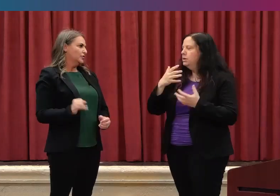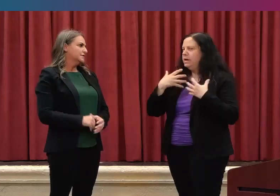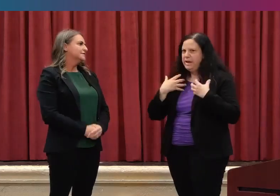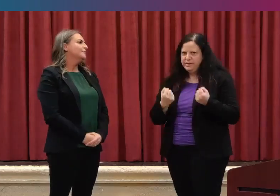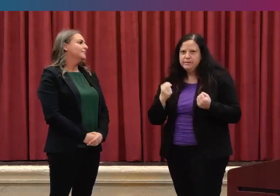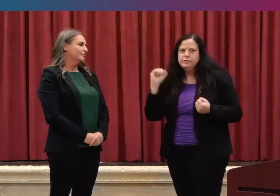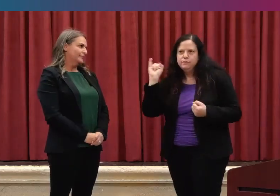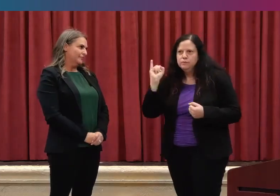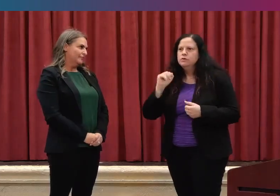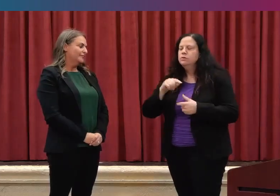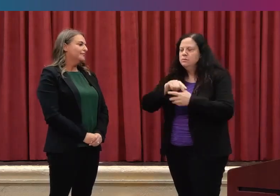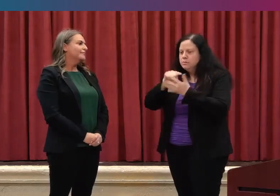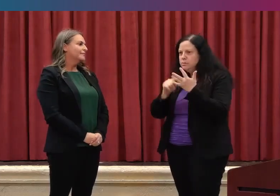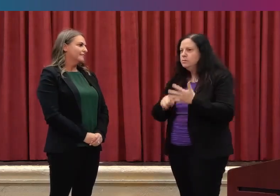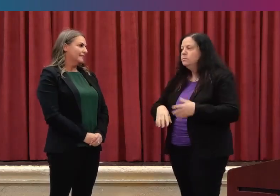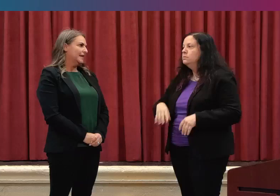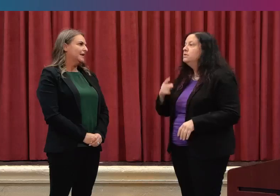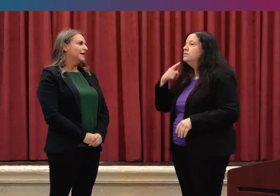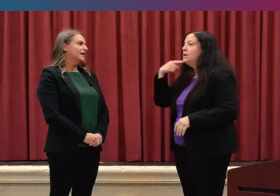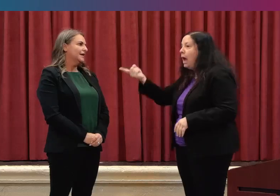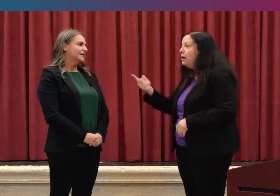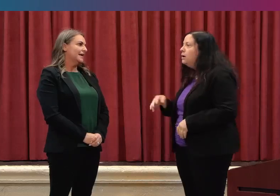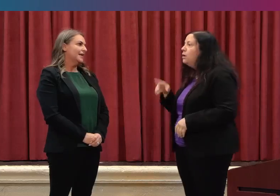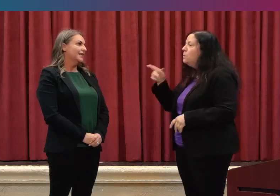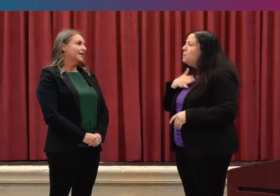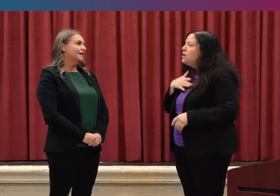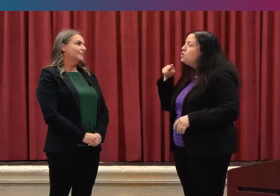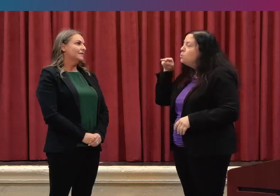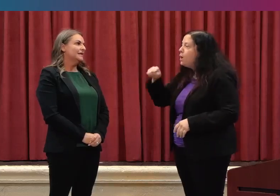Medi-Cal or Medicaid, the Medicaid insurance.